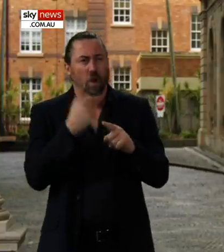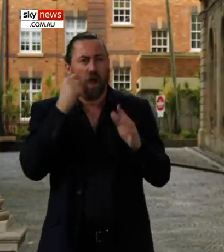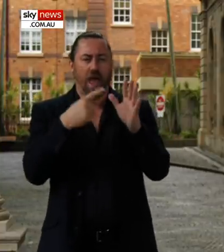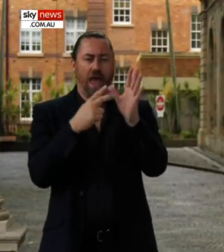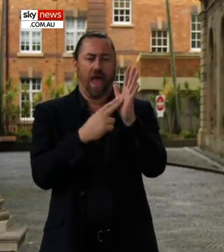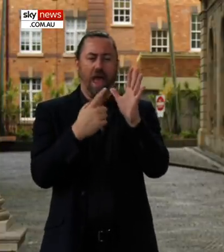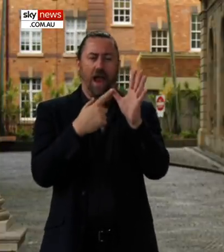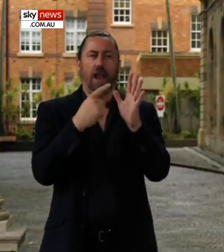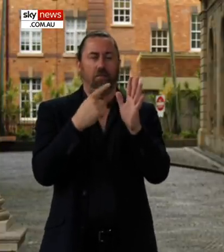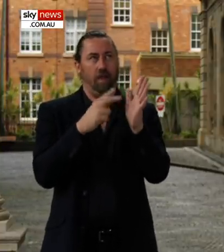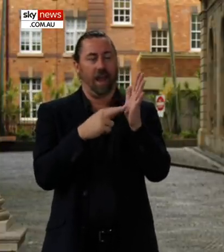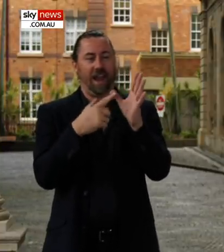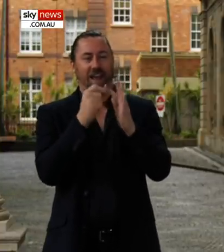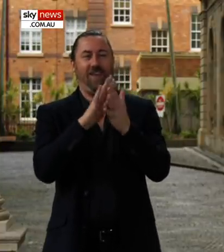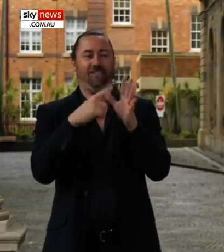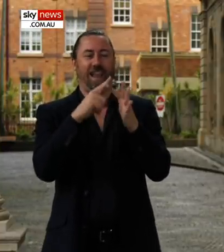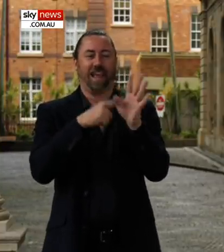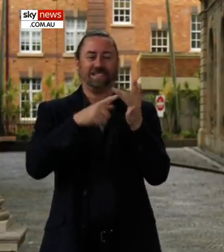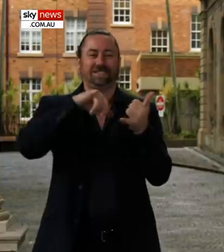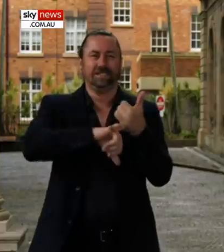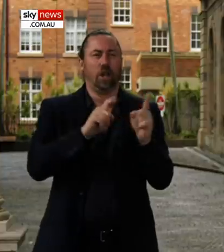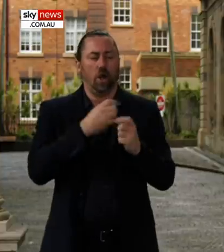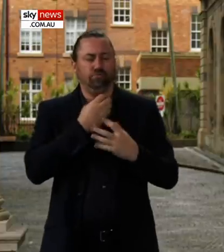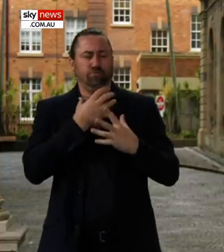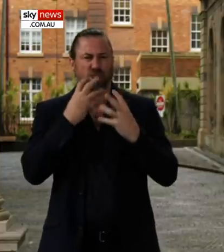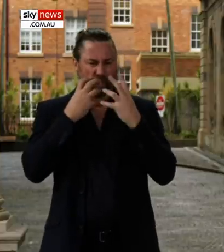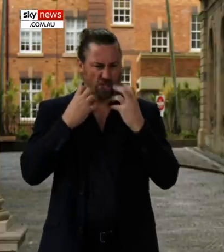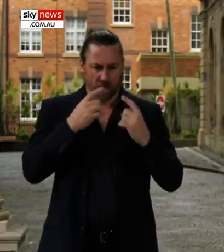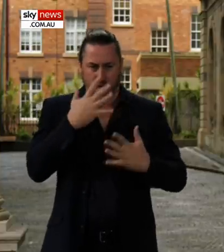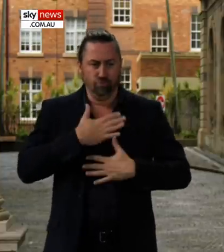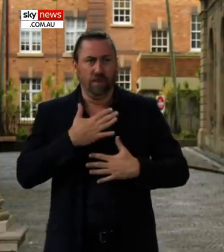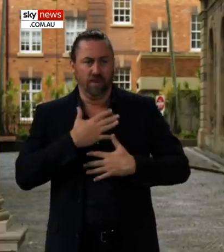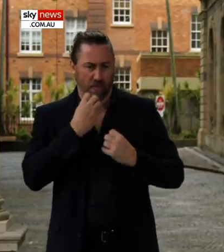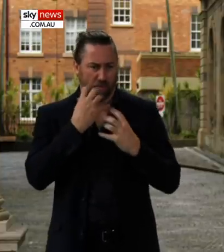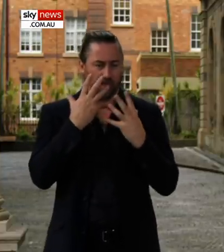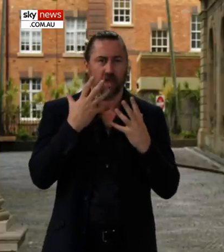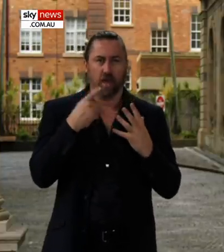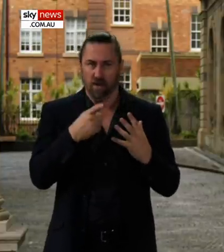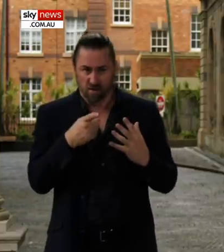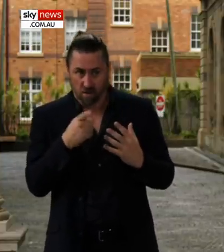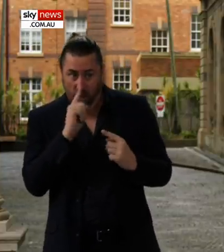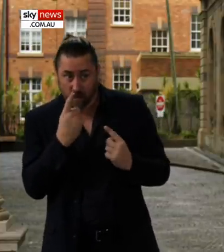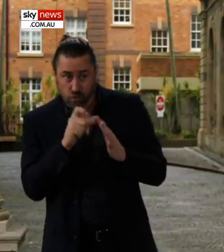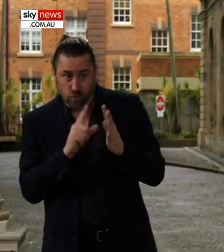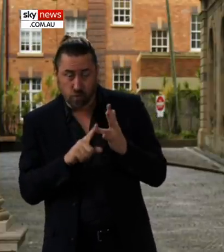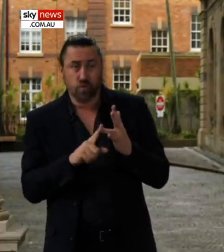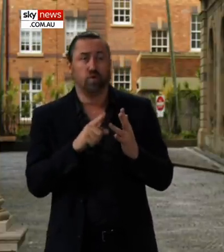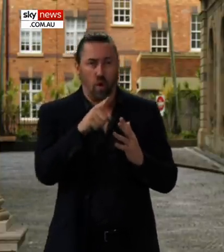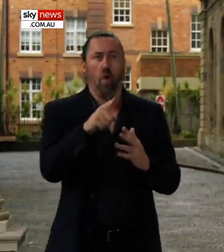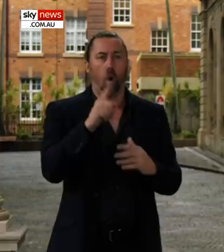anaphylaxis, that they delay getting the vaccine. Alternatively, we will be observing them